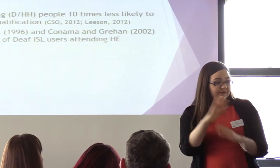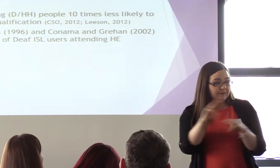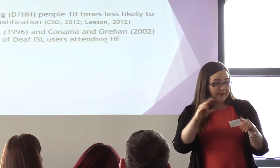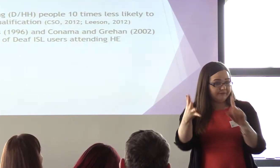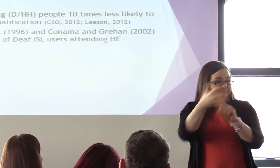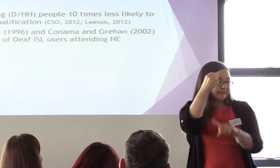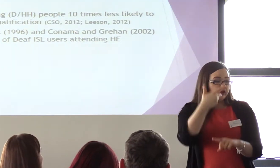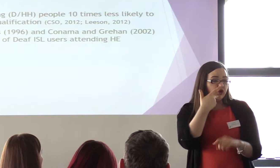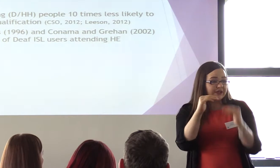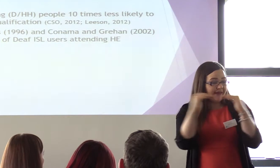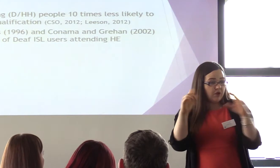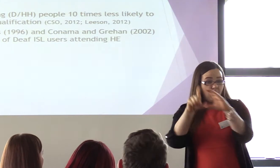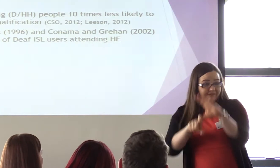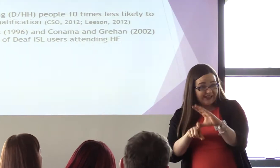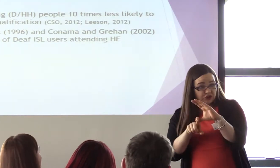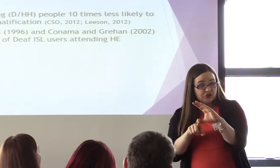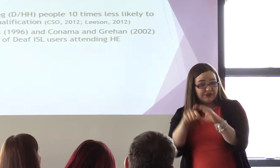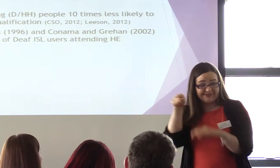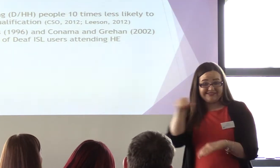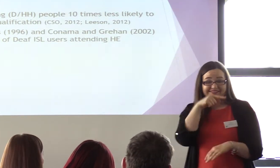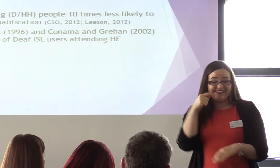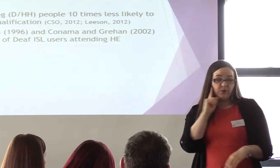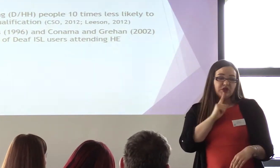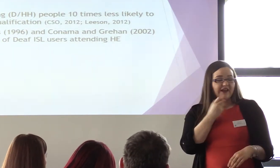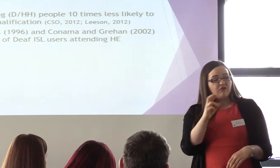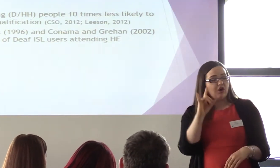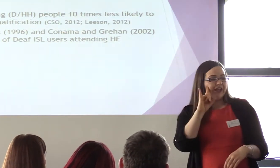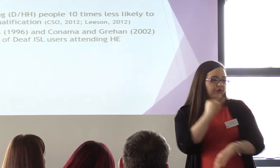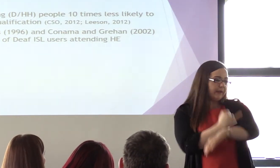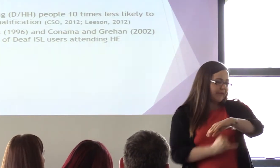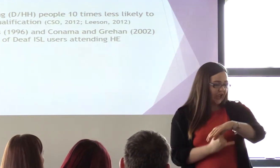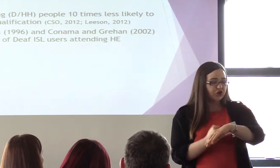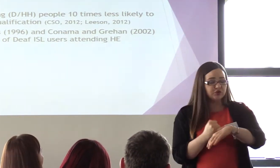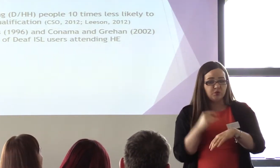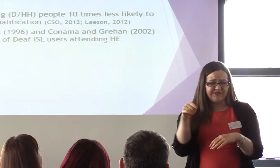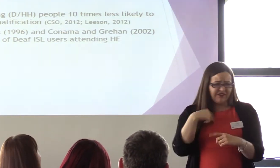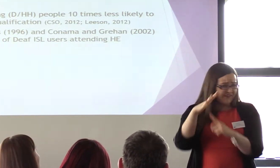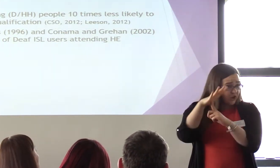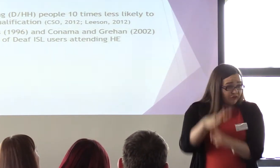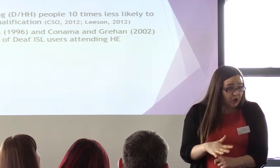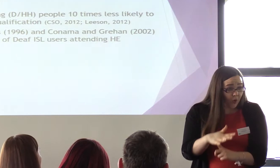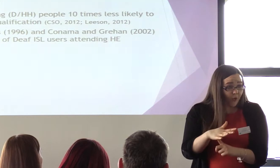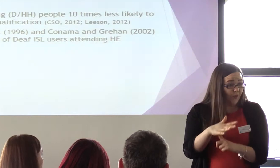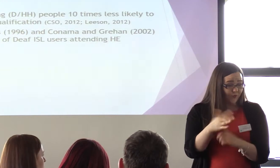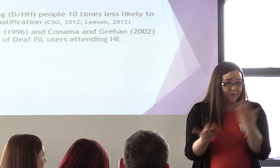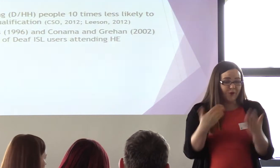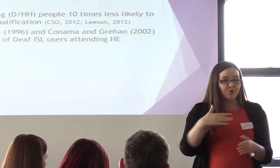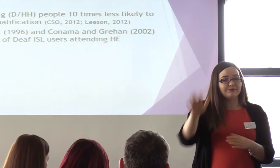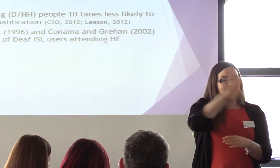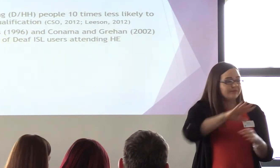1.2% of people who attained a third level qualification. And so they were deaf or hearing impaired.